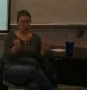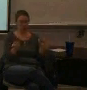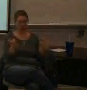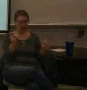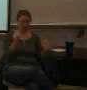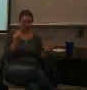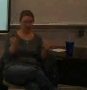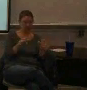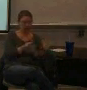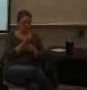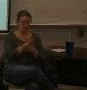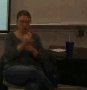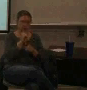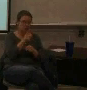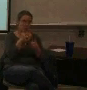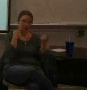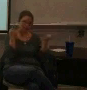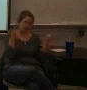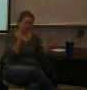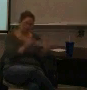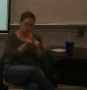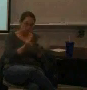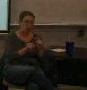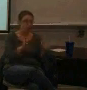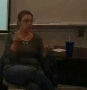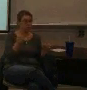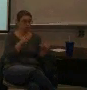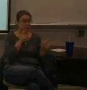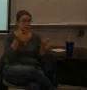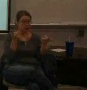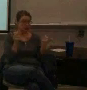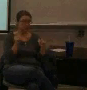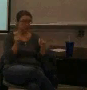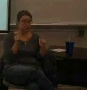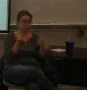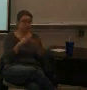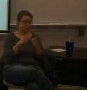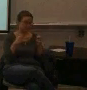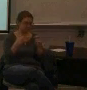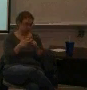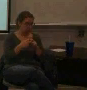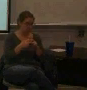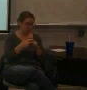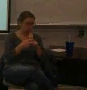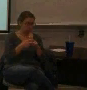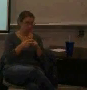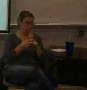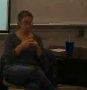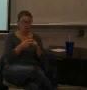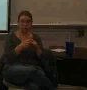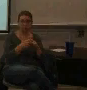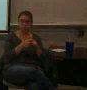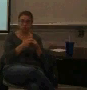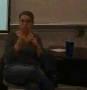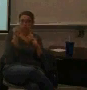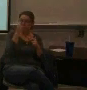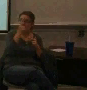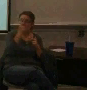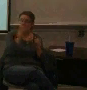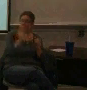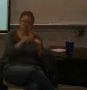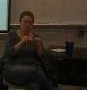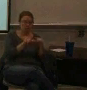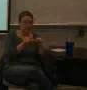weren't real successful at it, but it's a big problem as far as trying